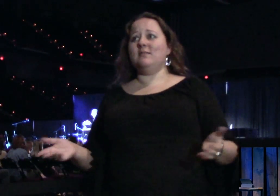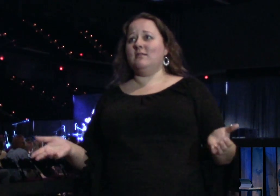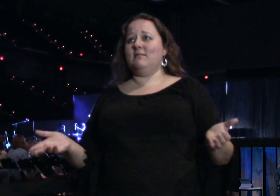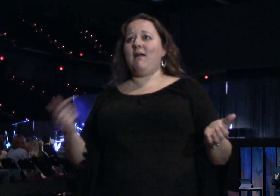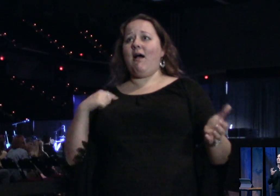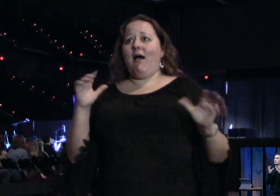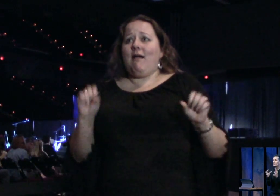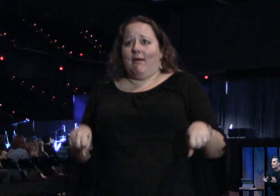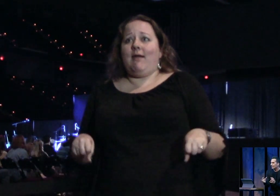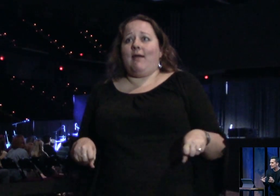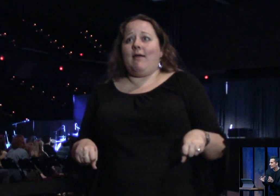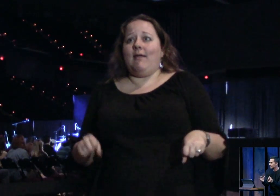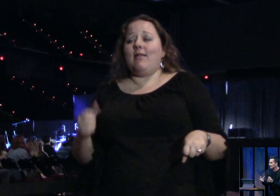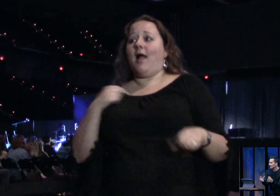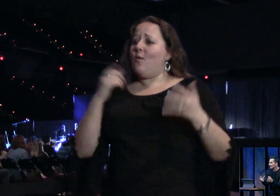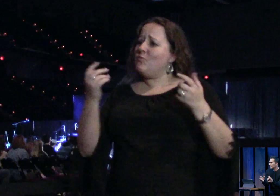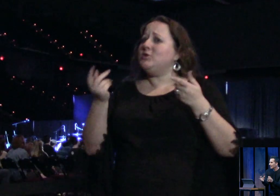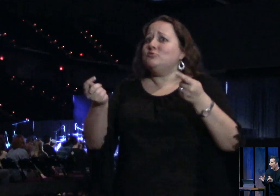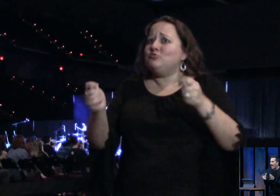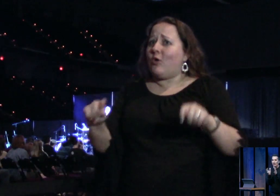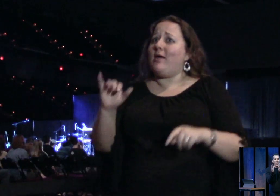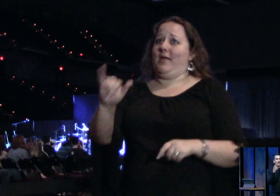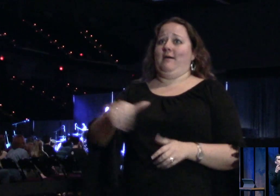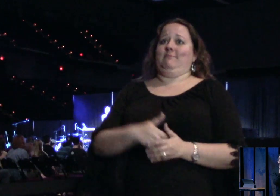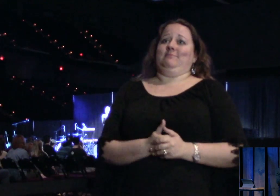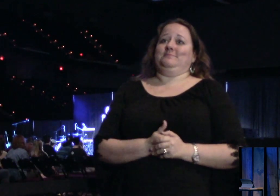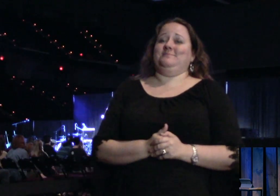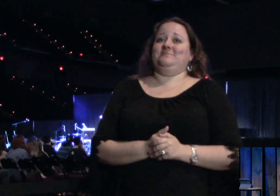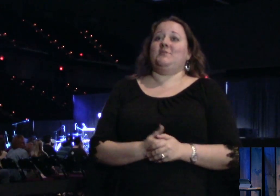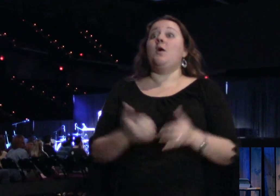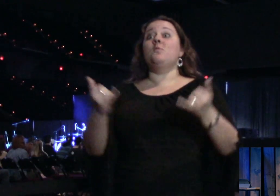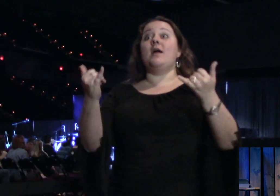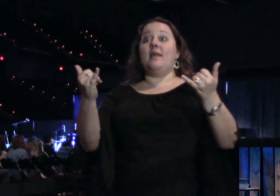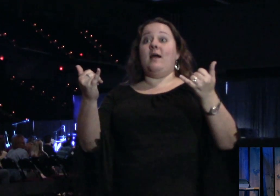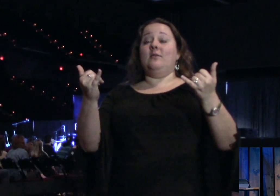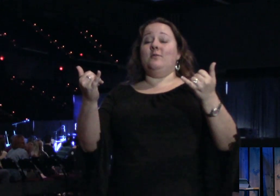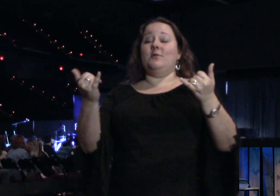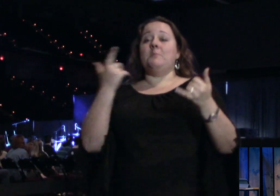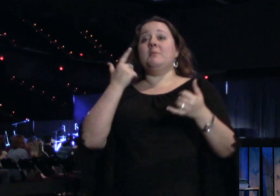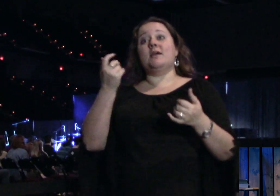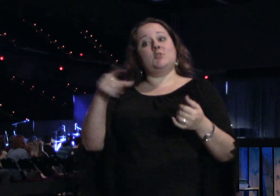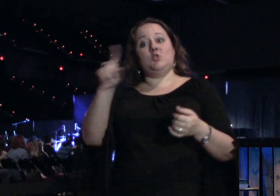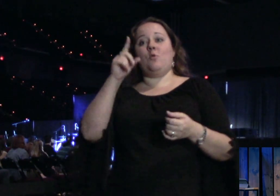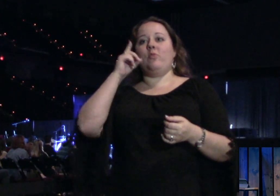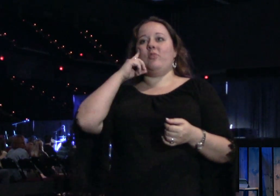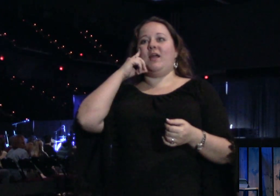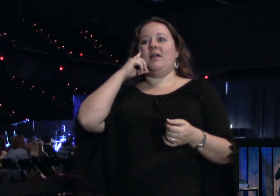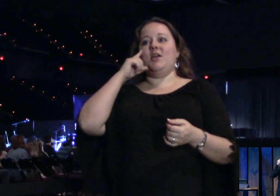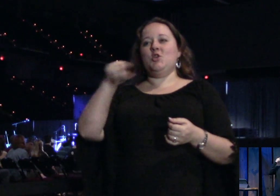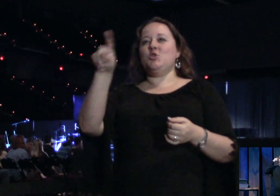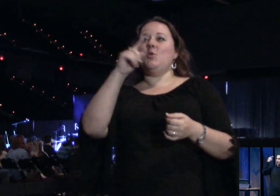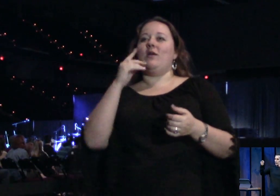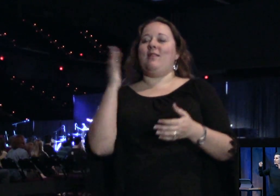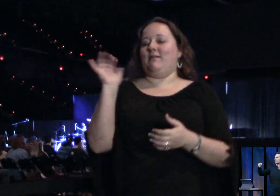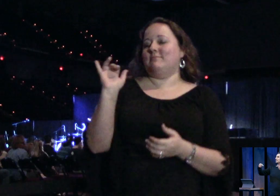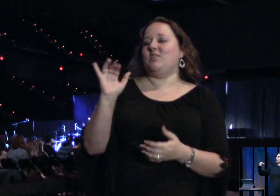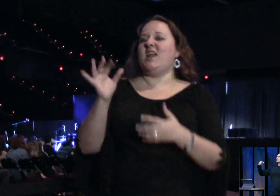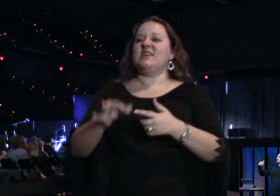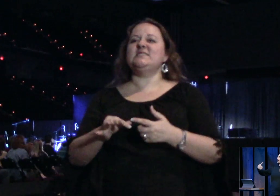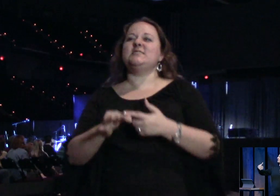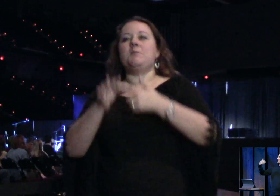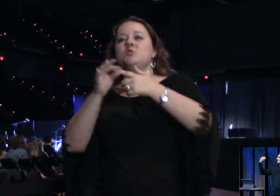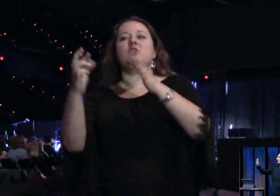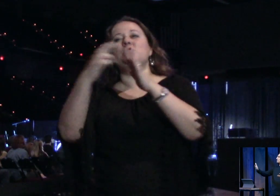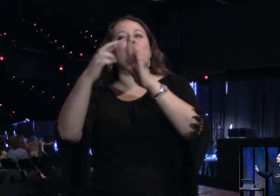thinking, I can do it. I want to try it right now because you think that